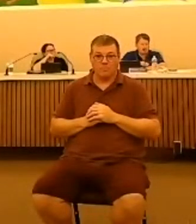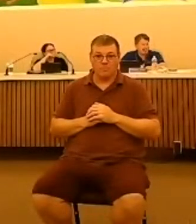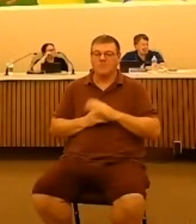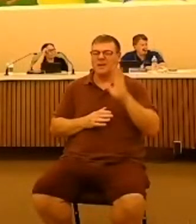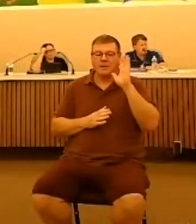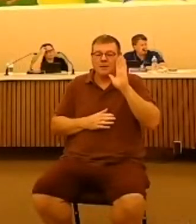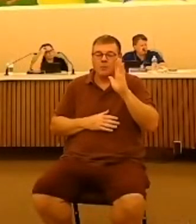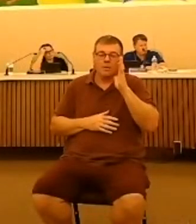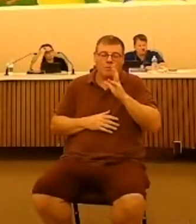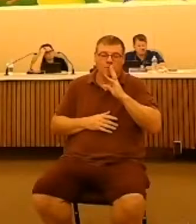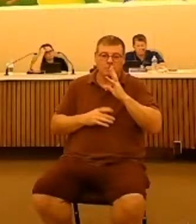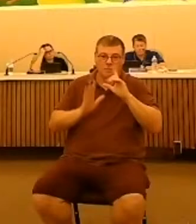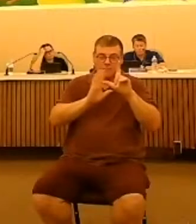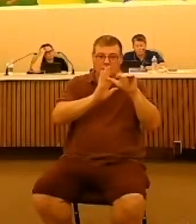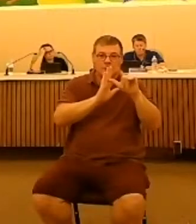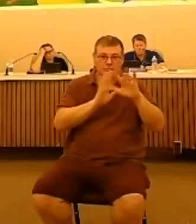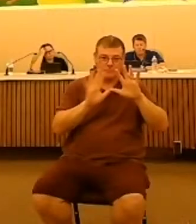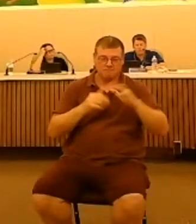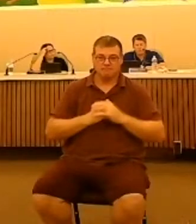We'll talk about it later in terms of